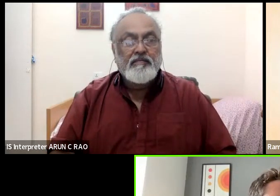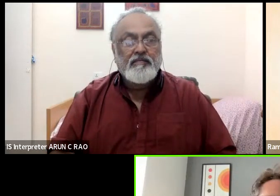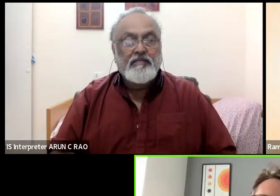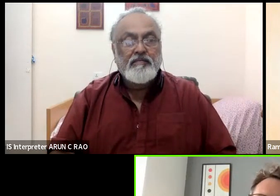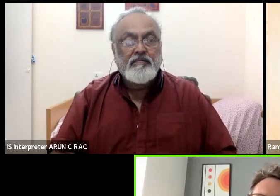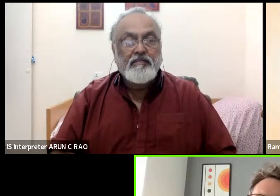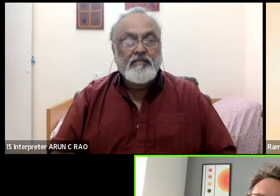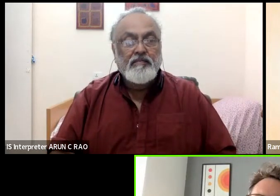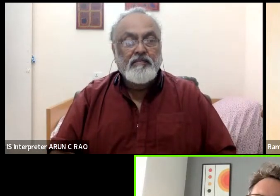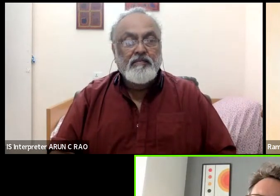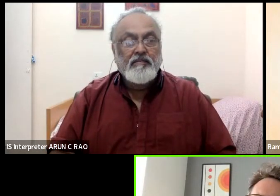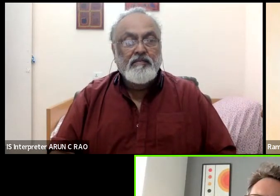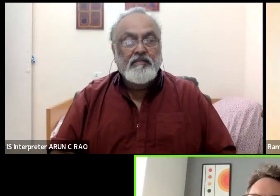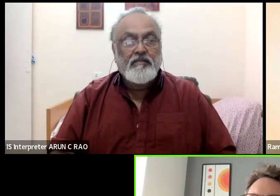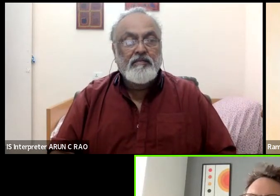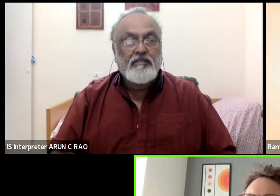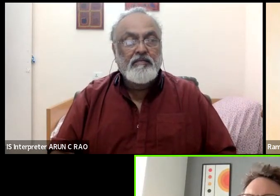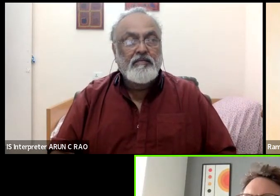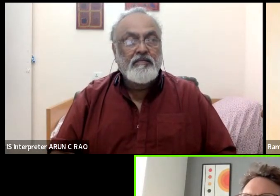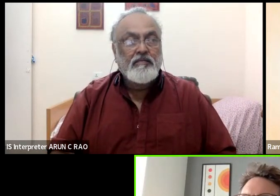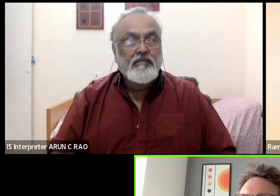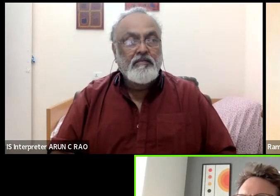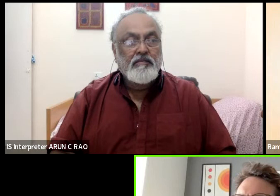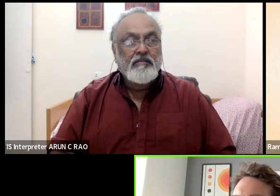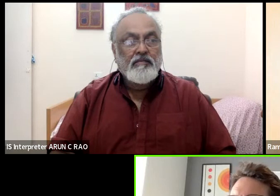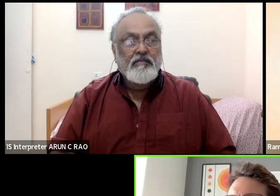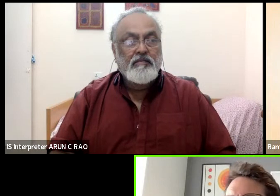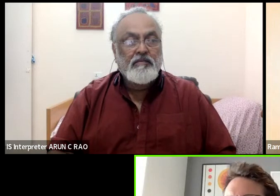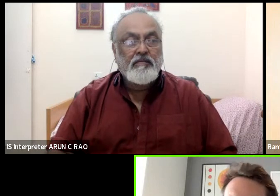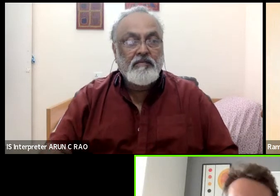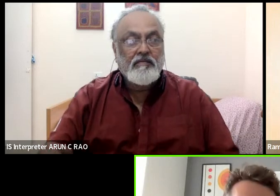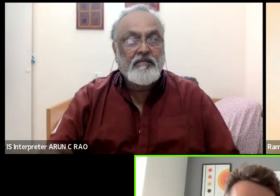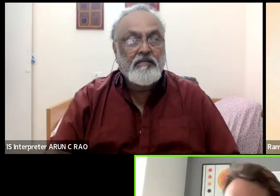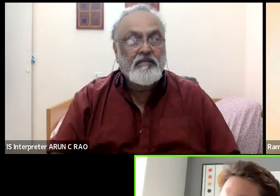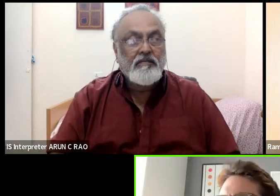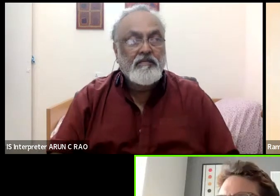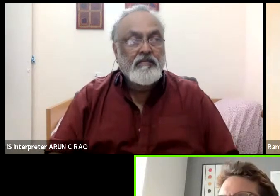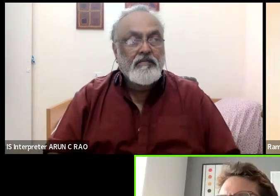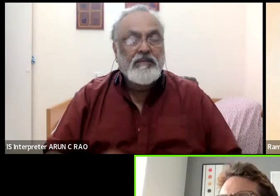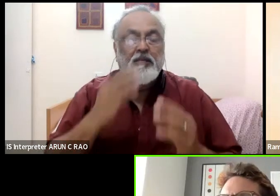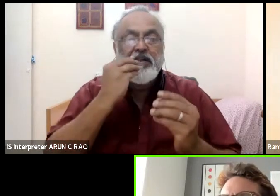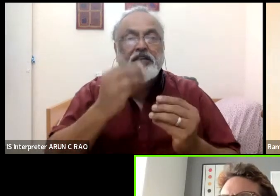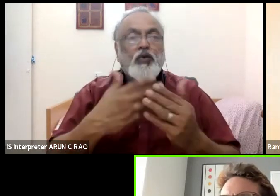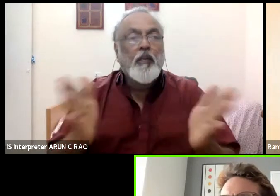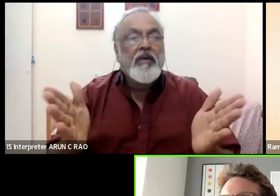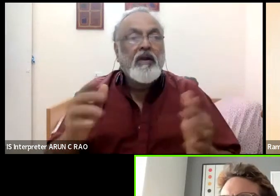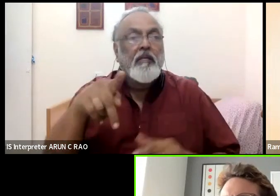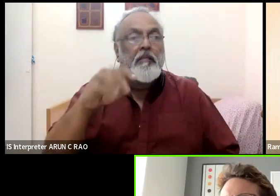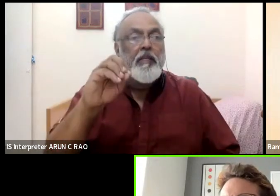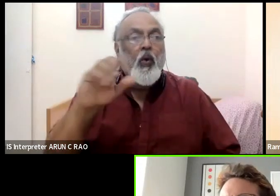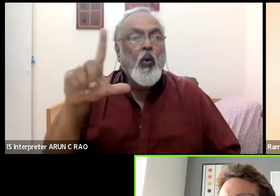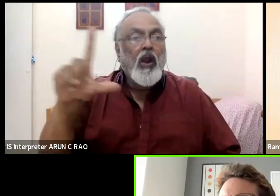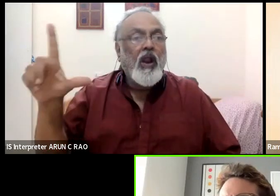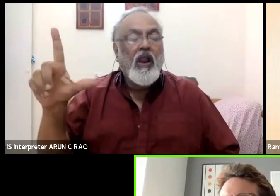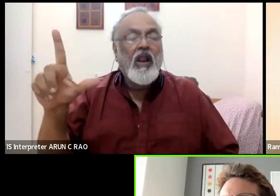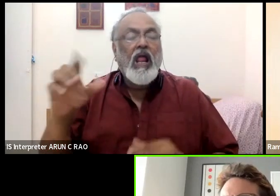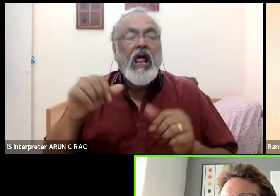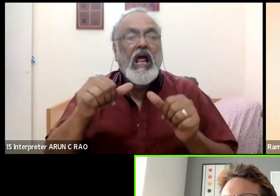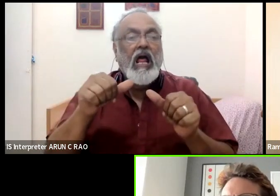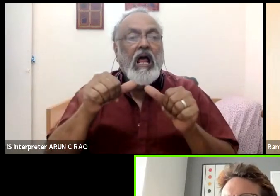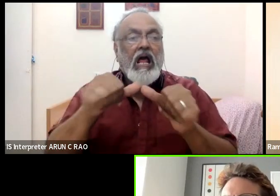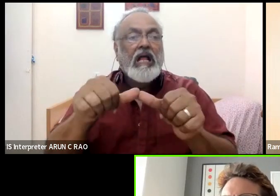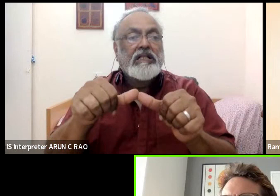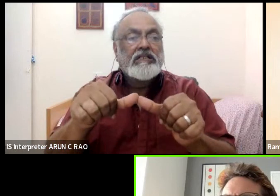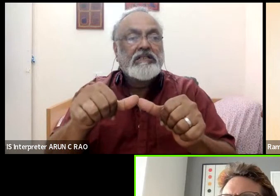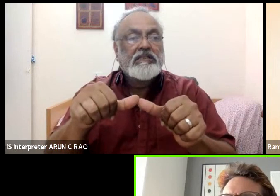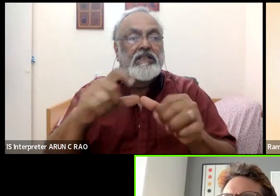you. So if I can ask you all to please open the poll and answer those questions for me,